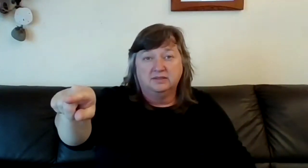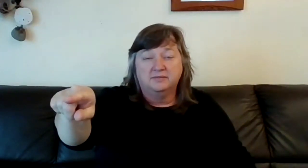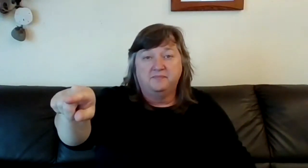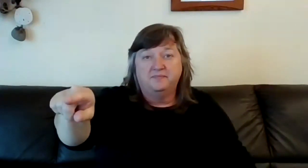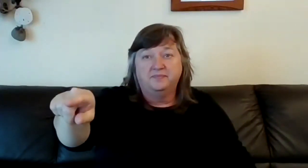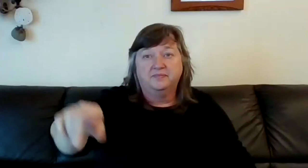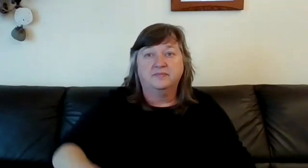is.